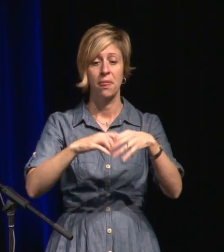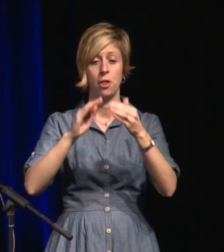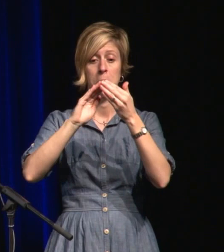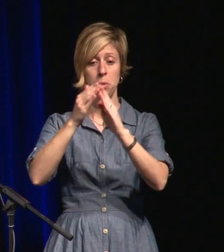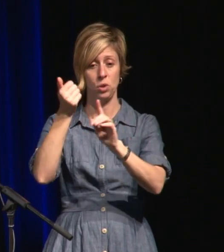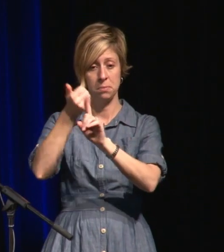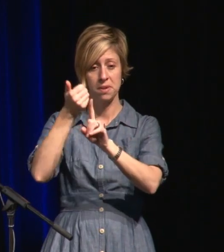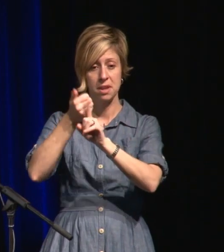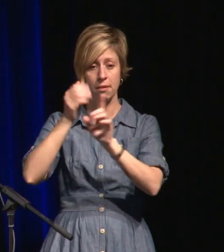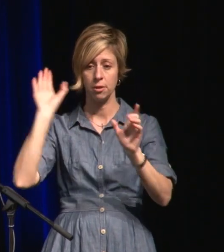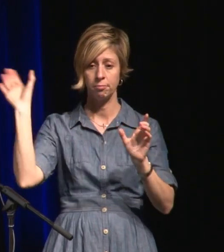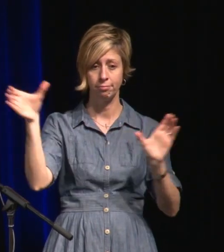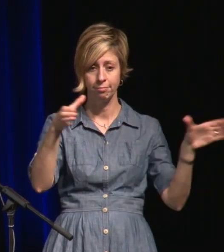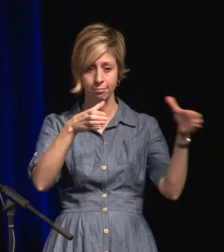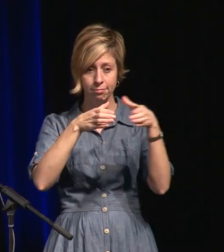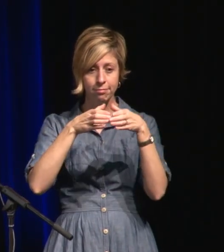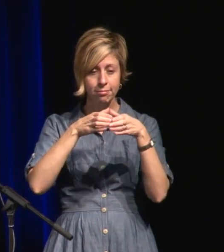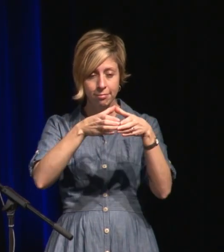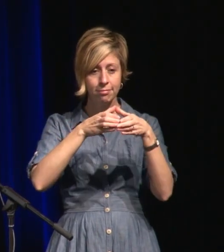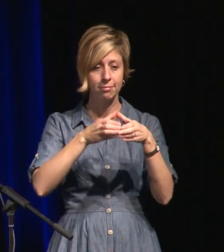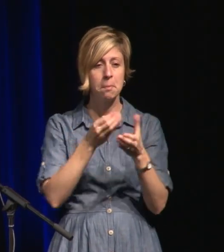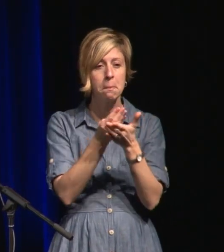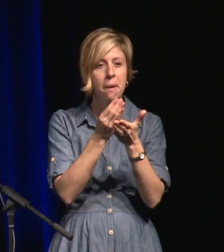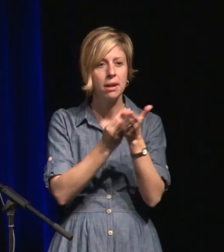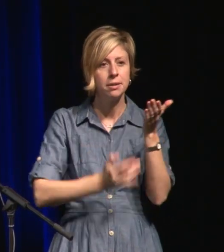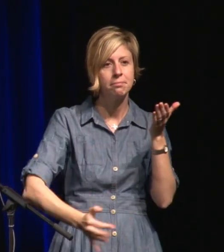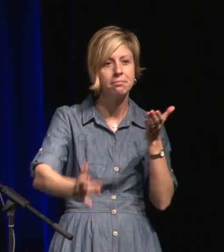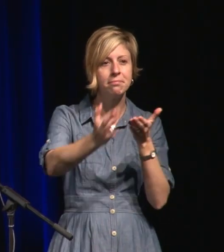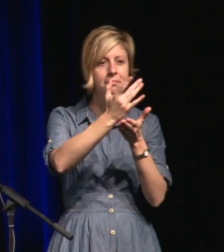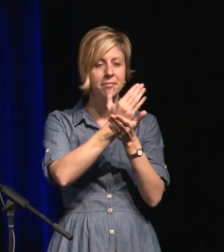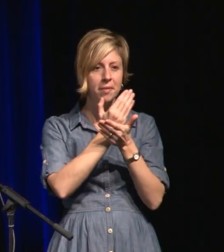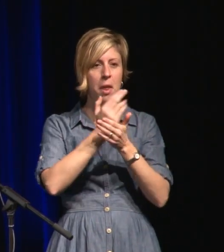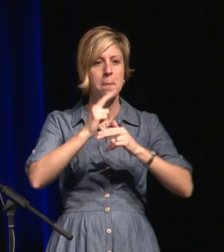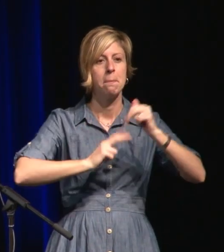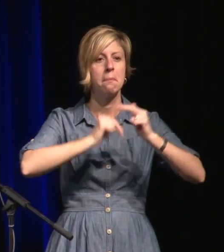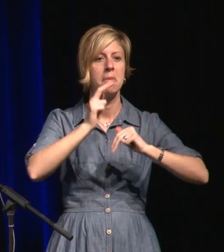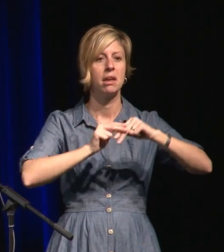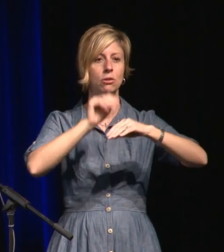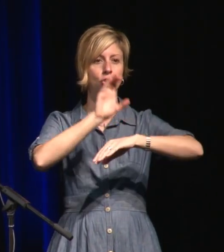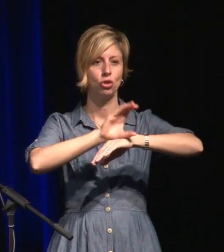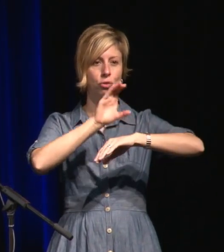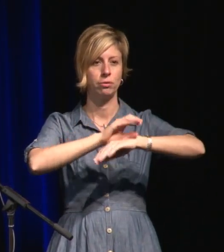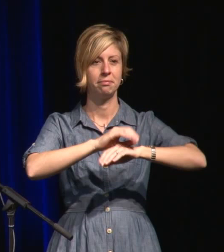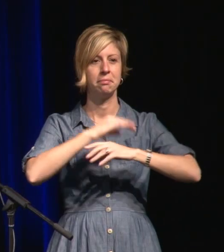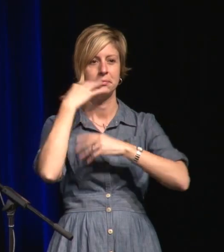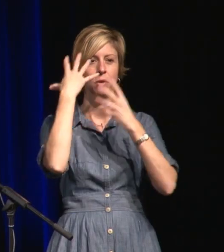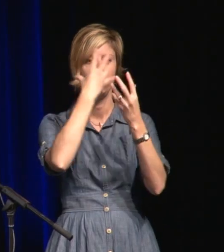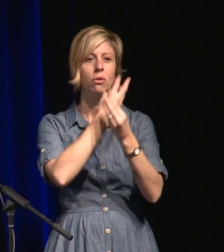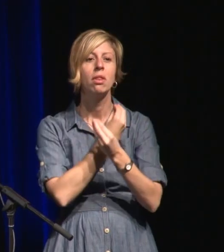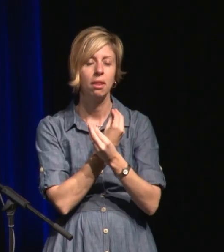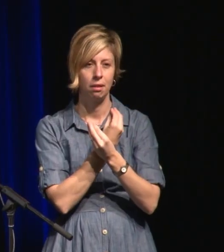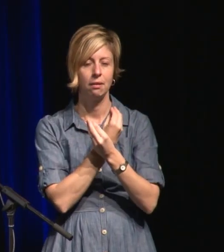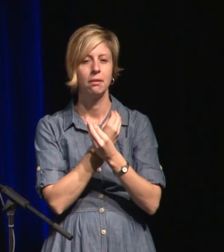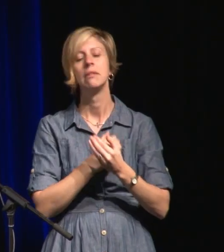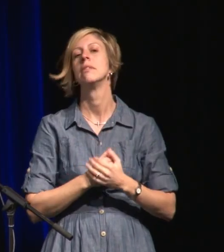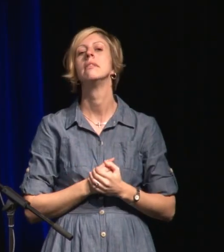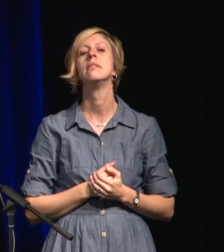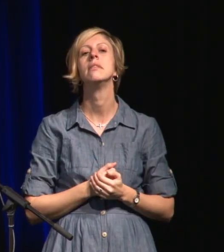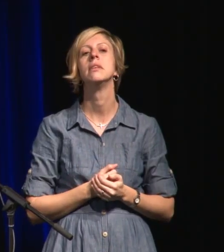together to fundraise and rebuild a beautiful new church. Marconi campus was approached by the building